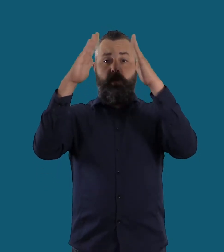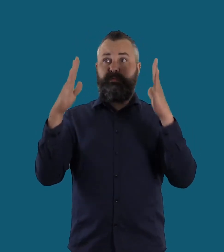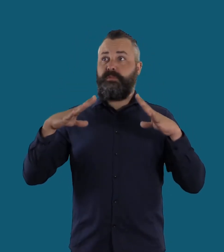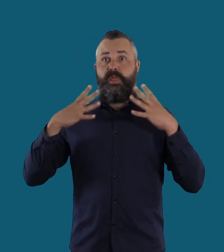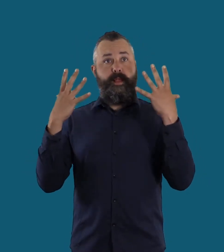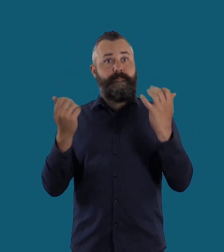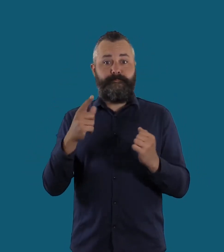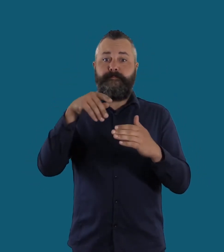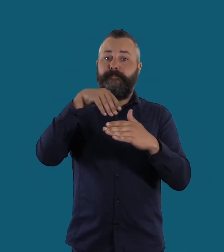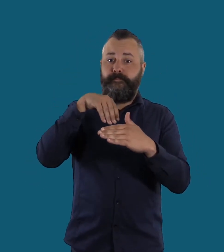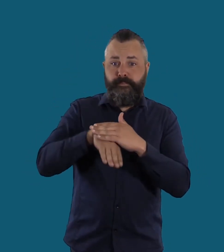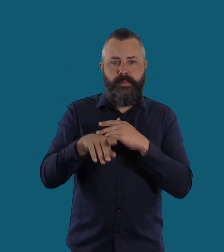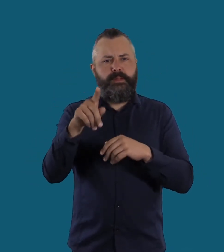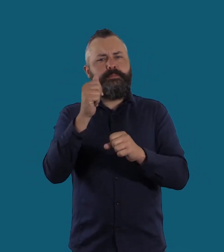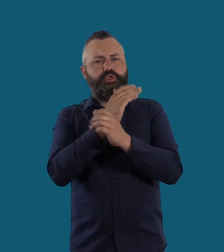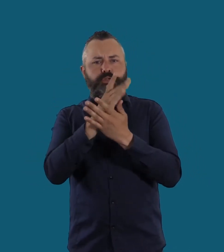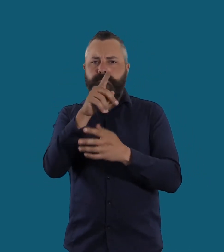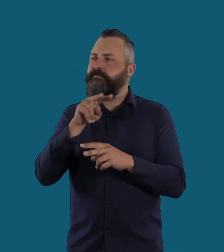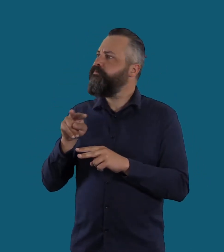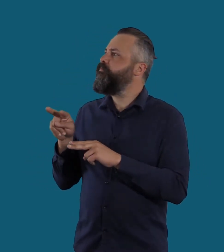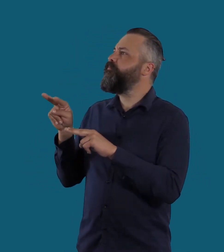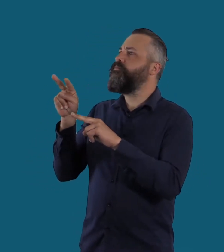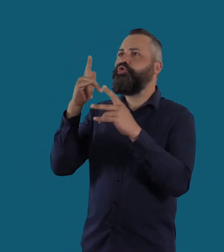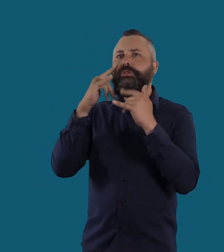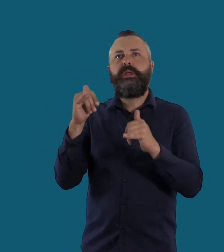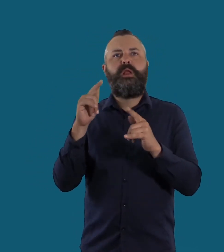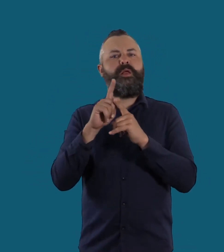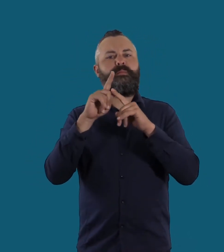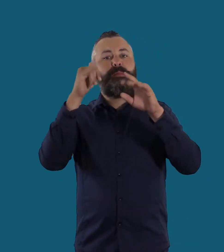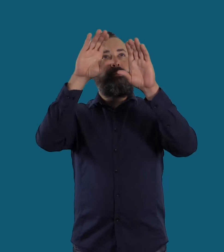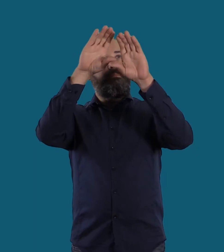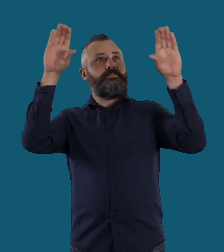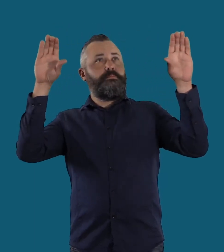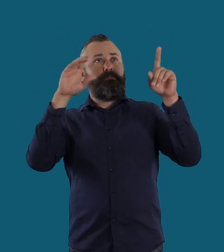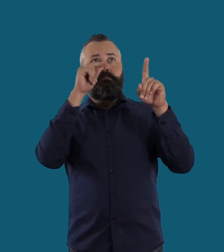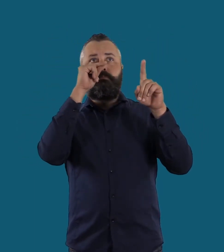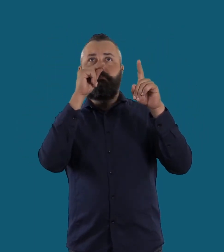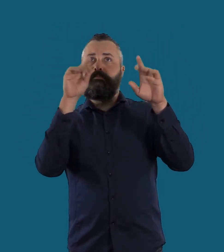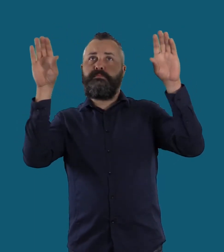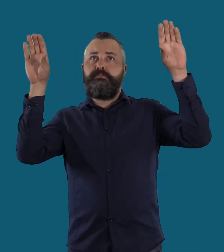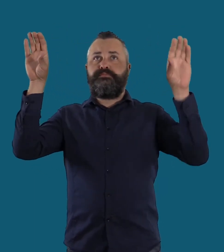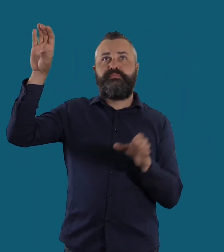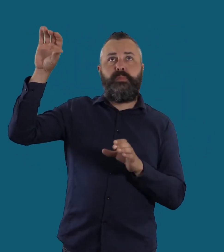In existing buildings, check for unsupported masonry parapets, gables and chimneys,